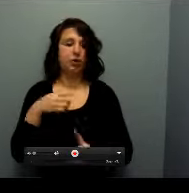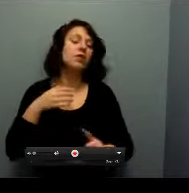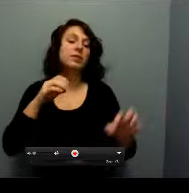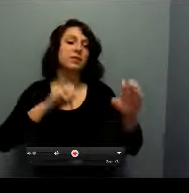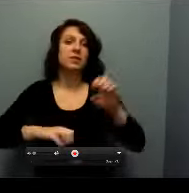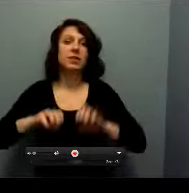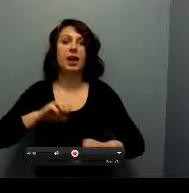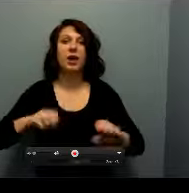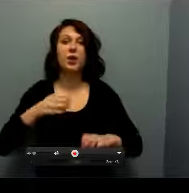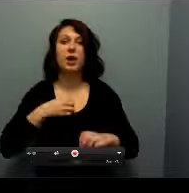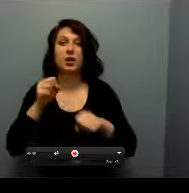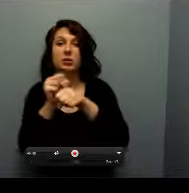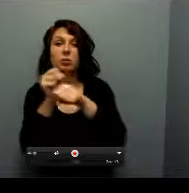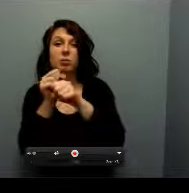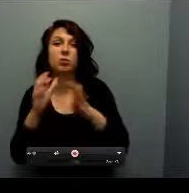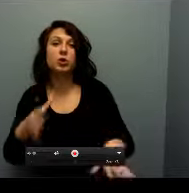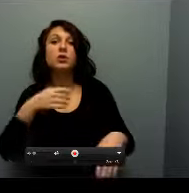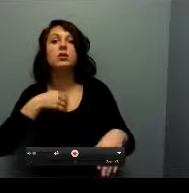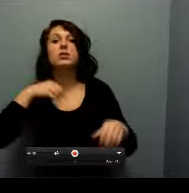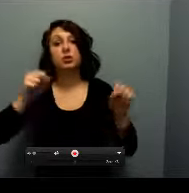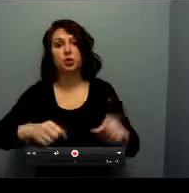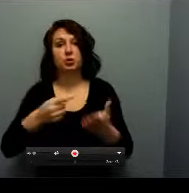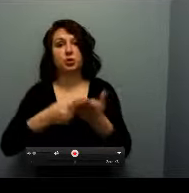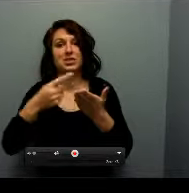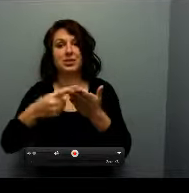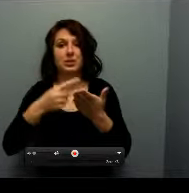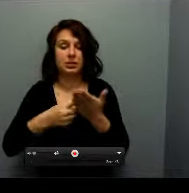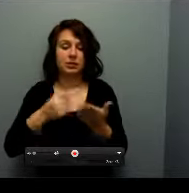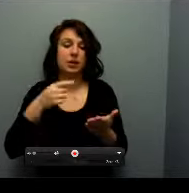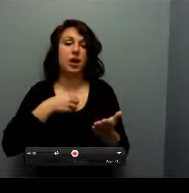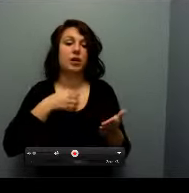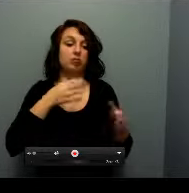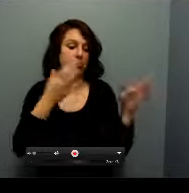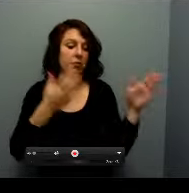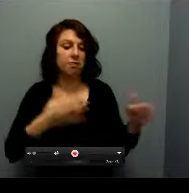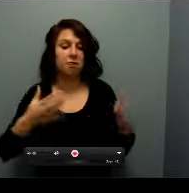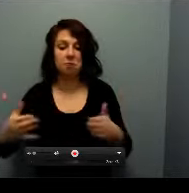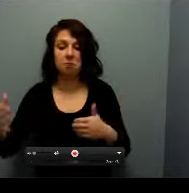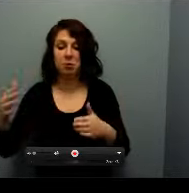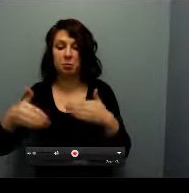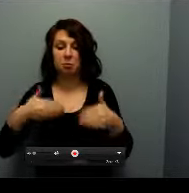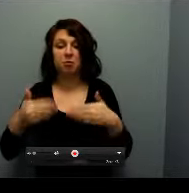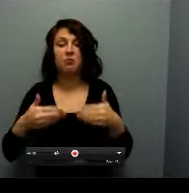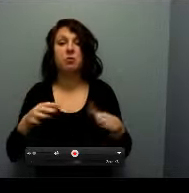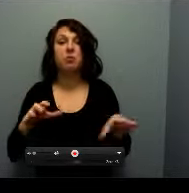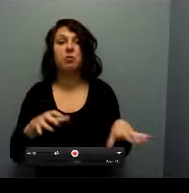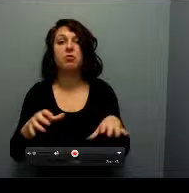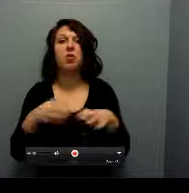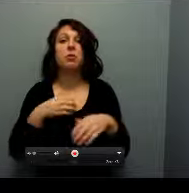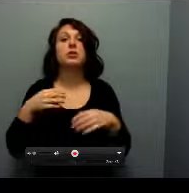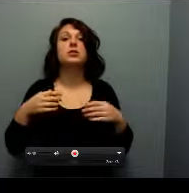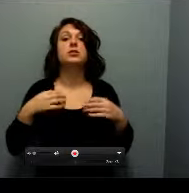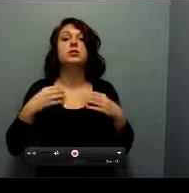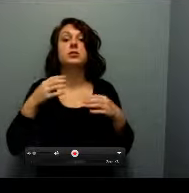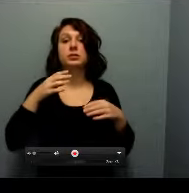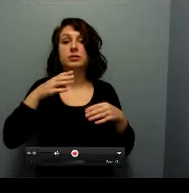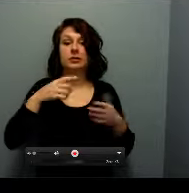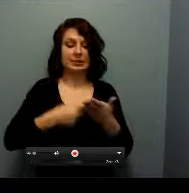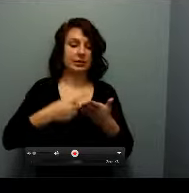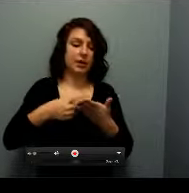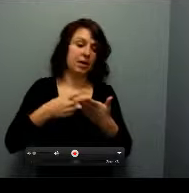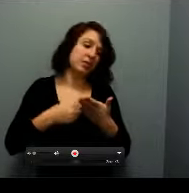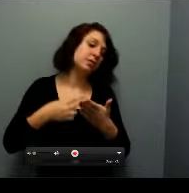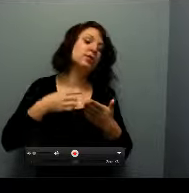so that you can discuss the performance, of course, highlight their strengths or their weaknesses, and where they